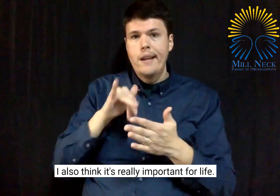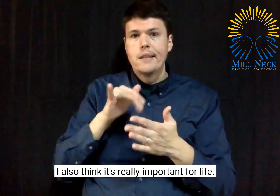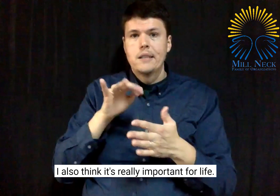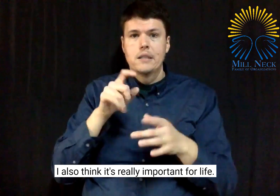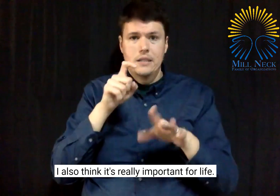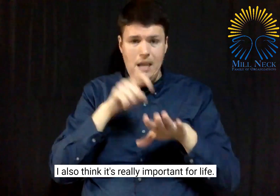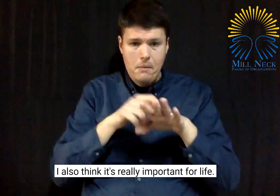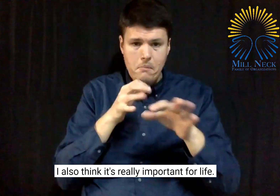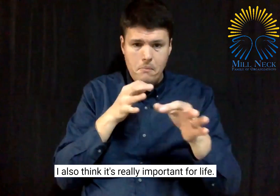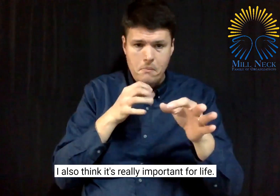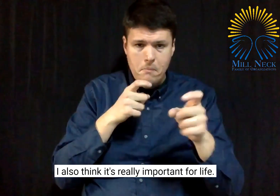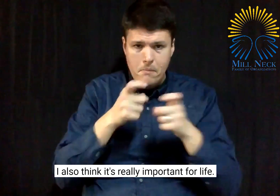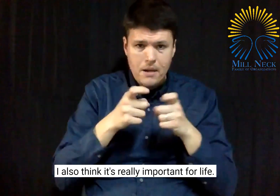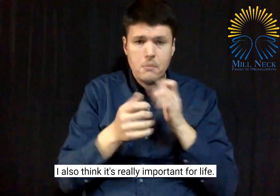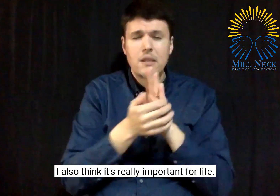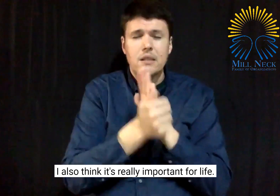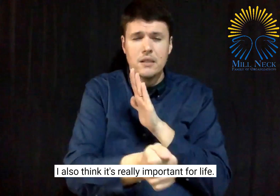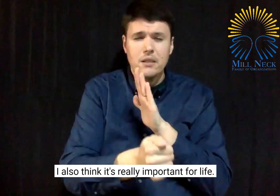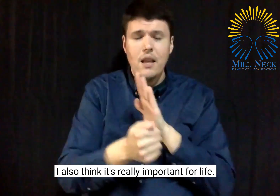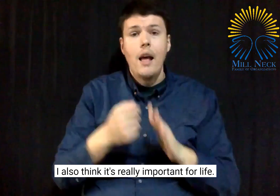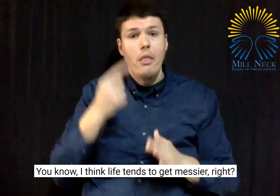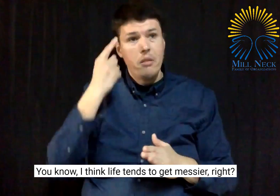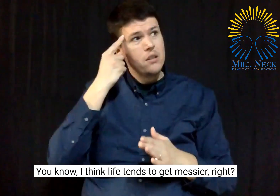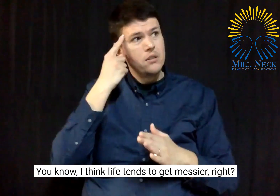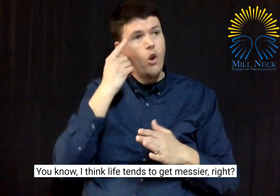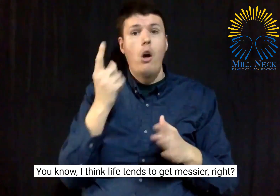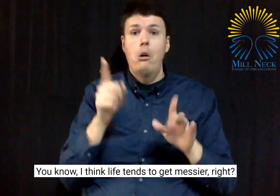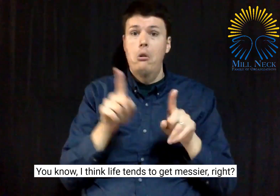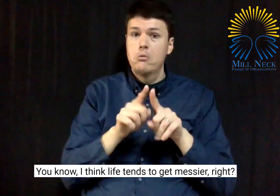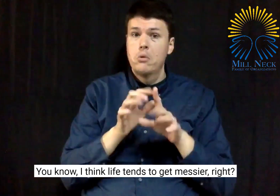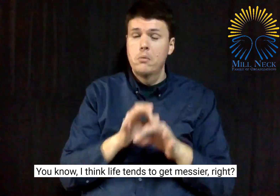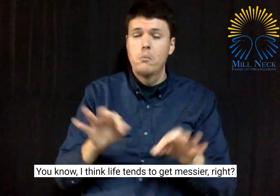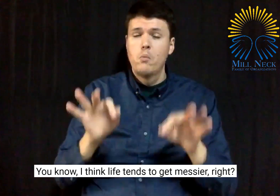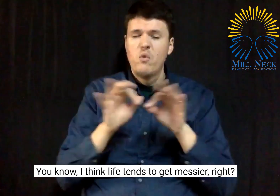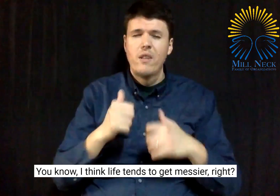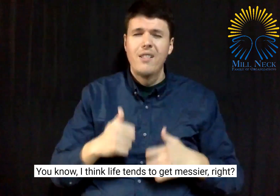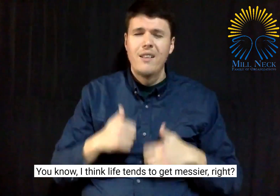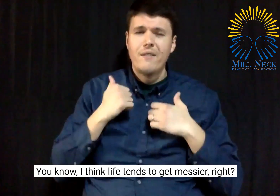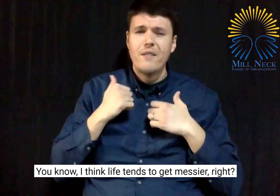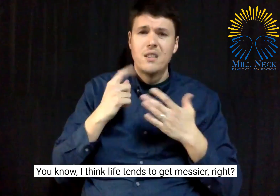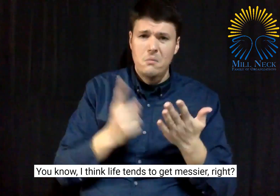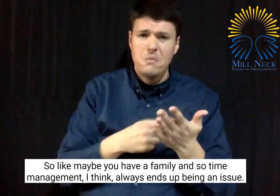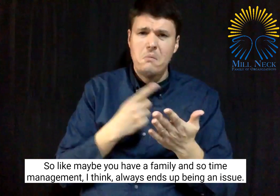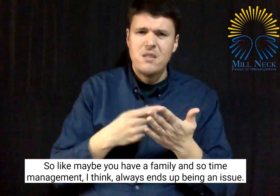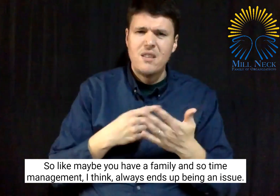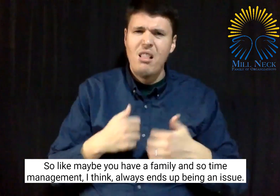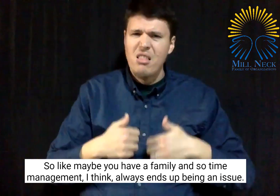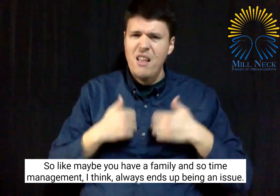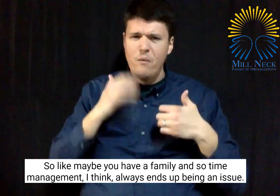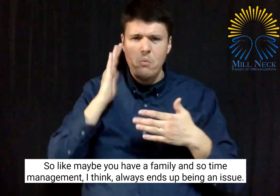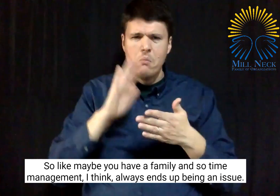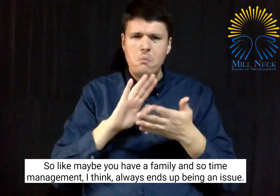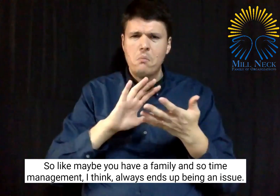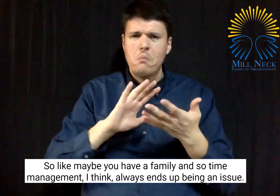also think it's really important for life. I think life tends to get messier, right? So like maybe you have a family, and so